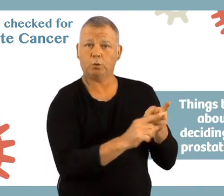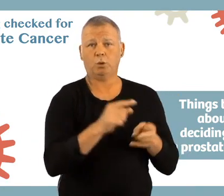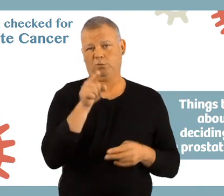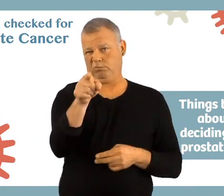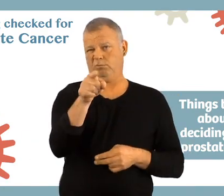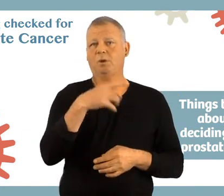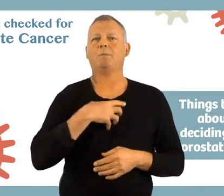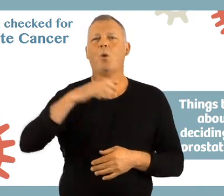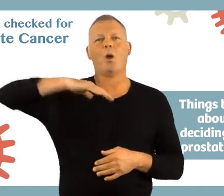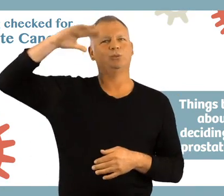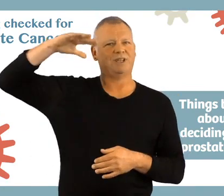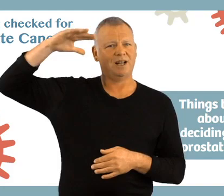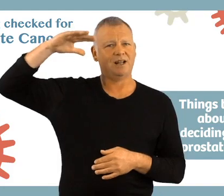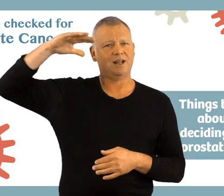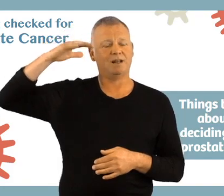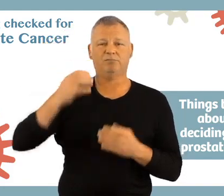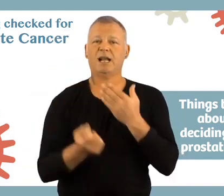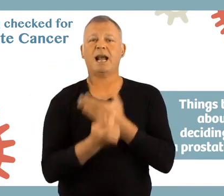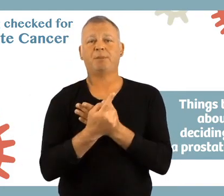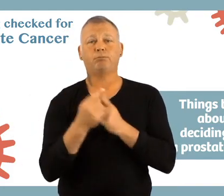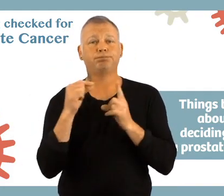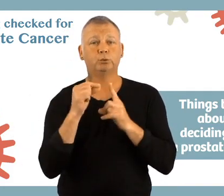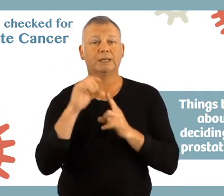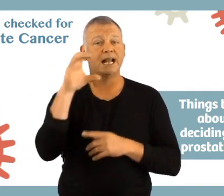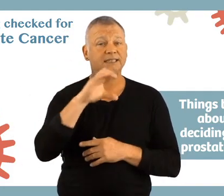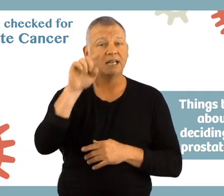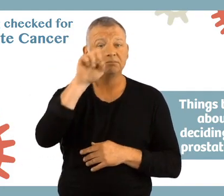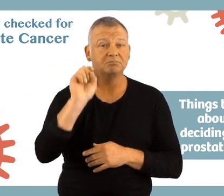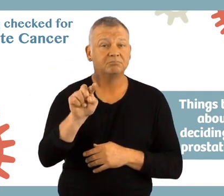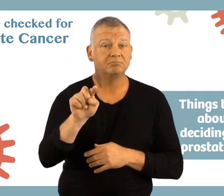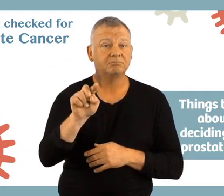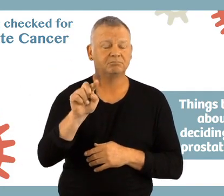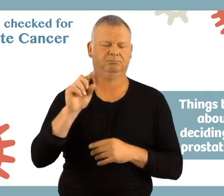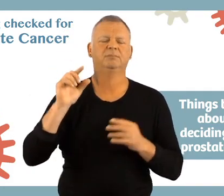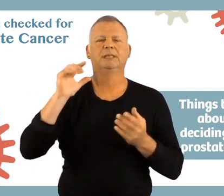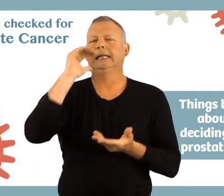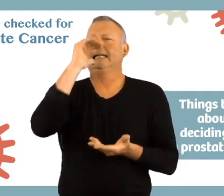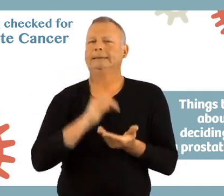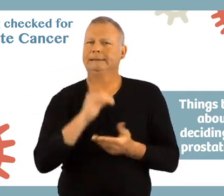The older you are when you have prostate cancer, the less likely you are to die from it.